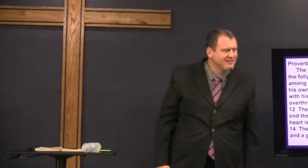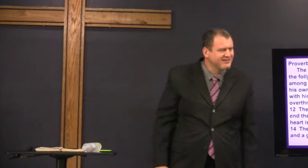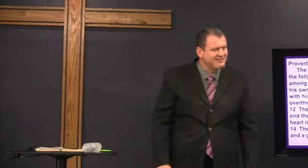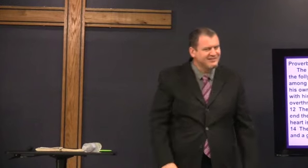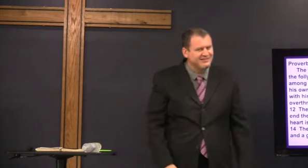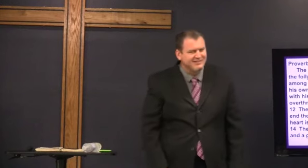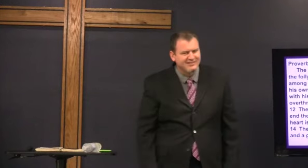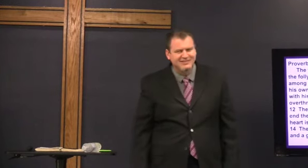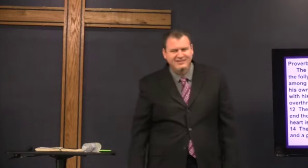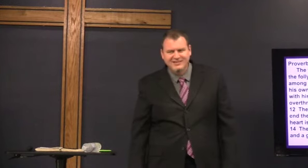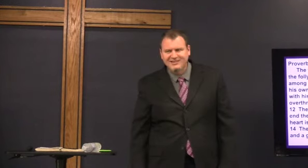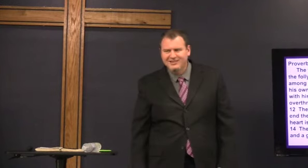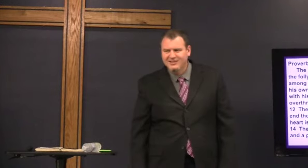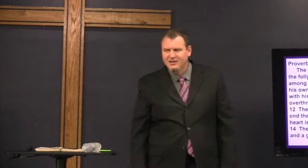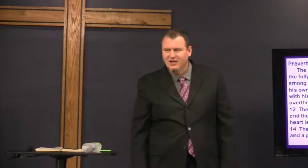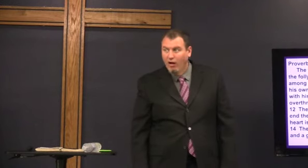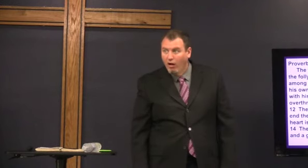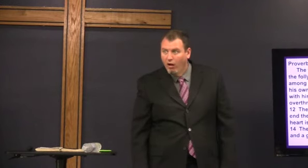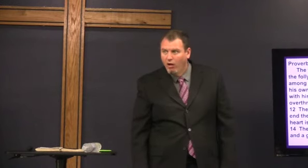The Bible calls us his children.